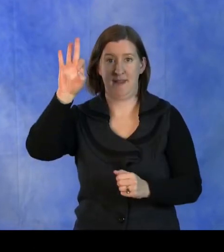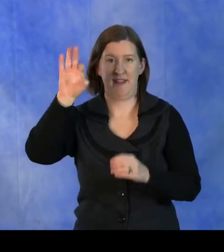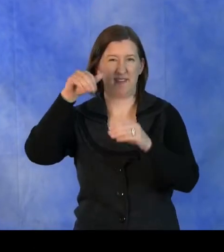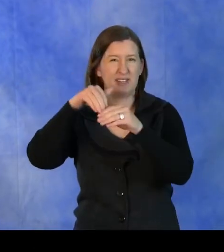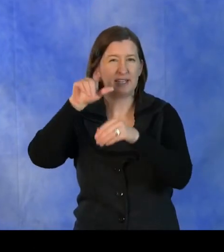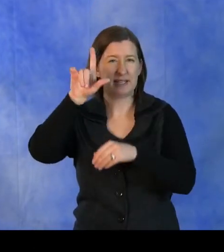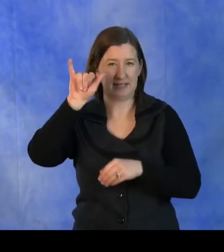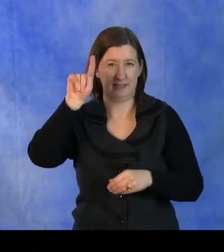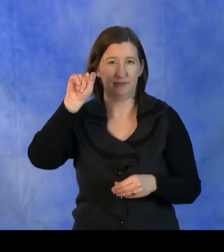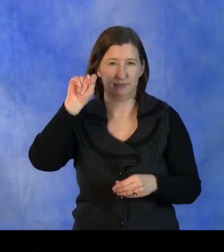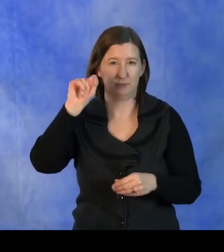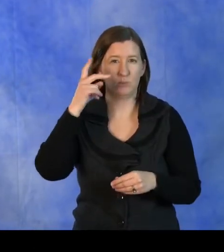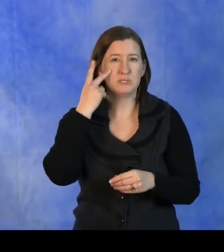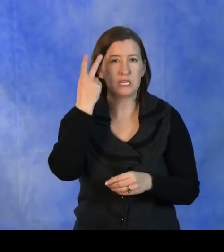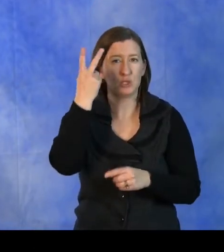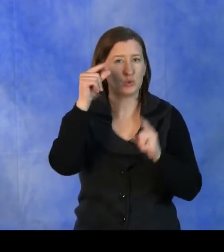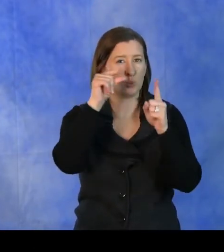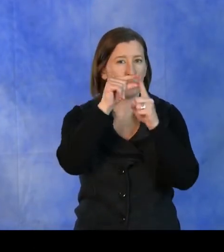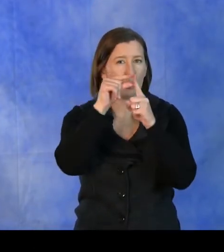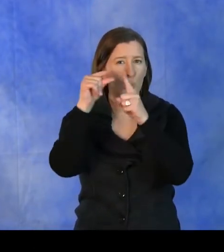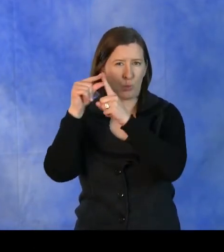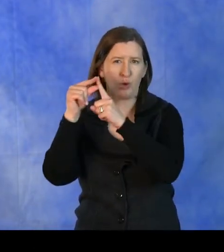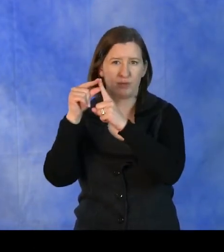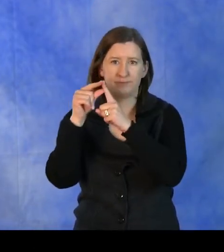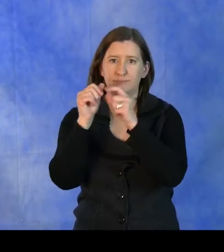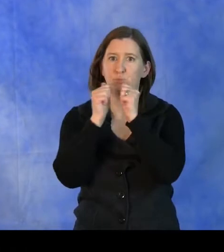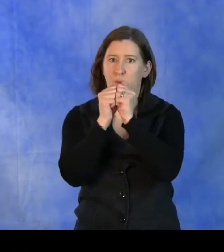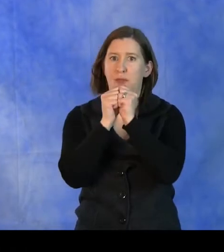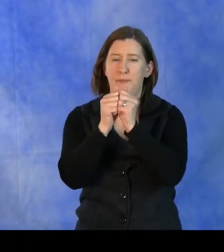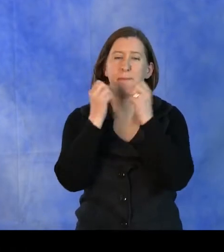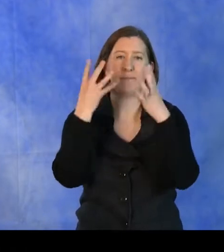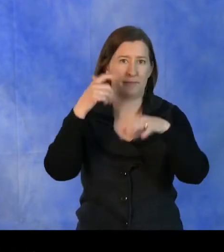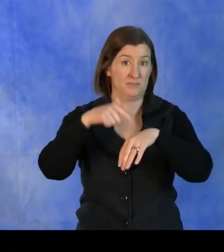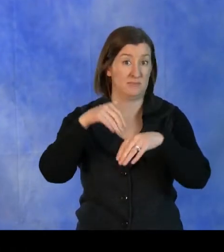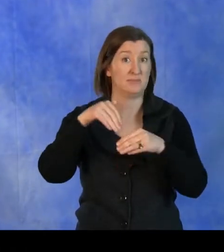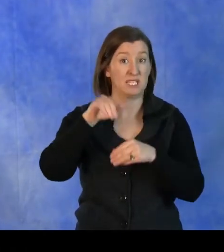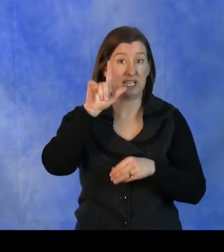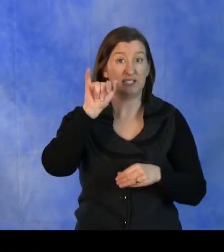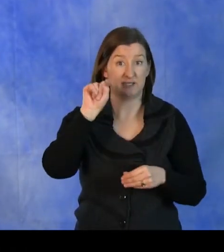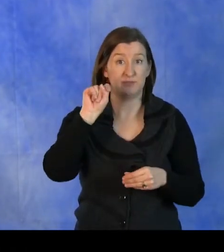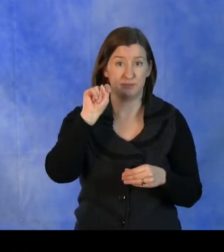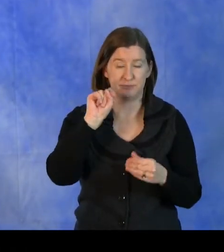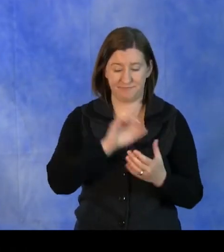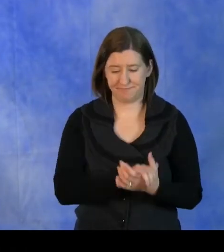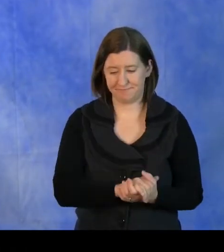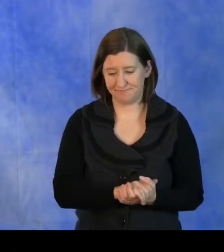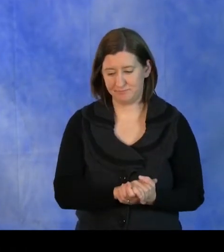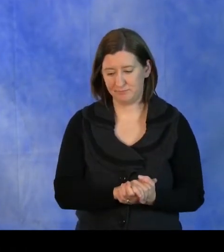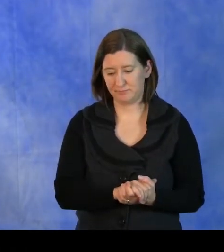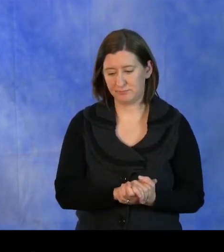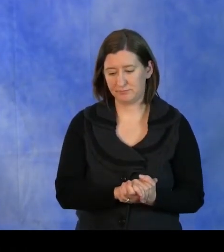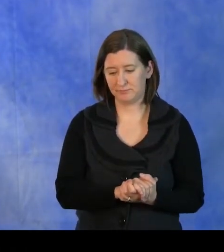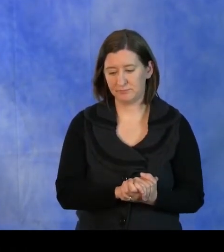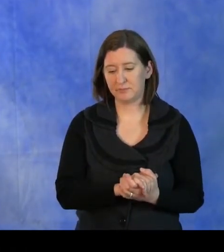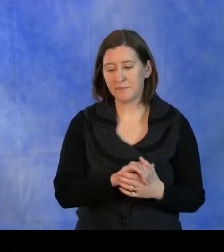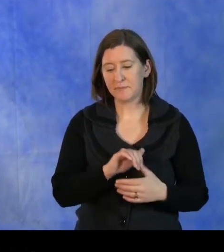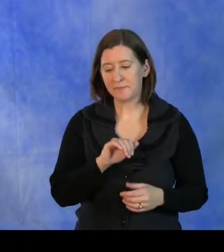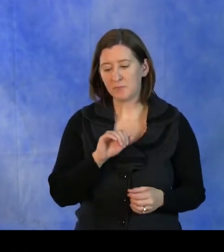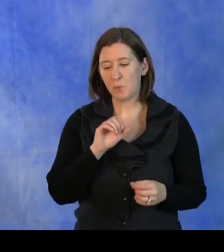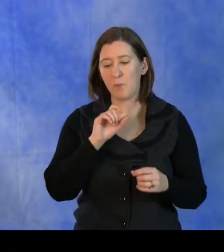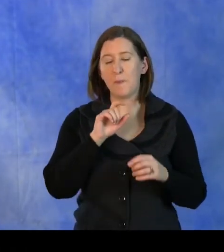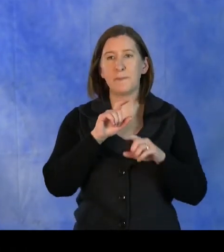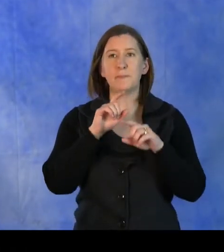often is seen with EF. Those two words are seen together many times.